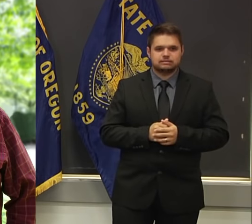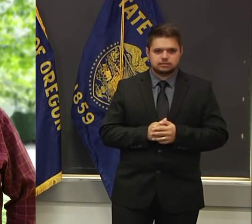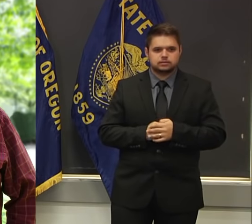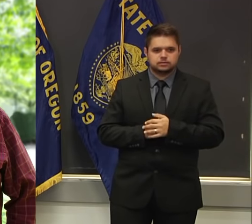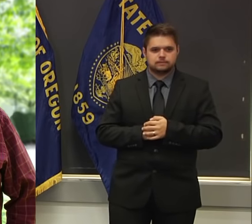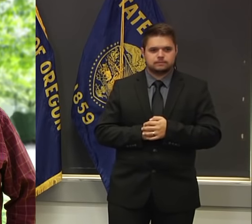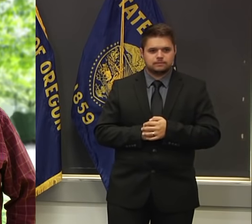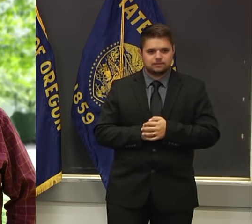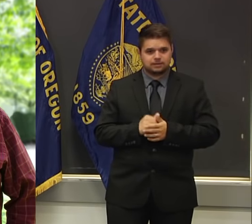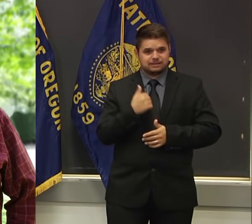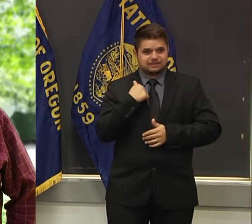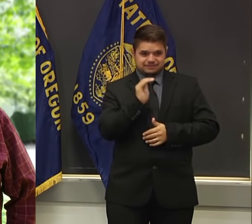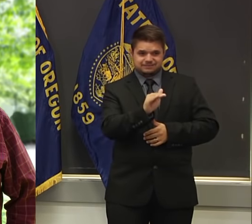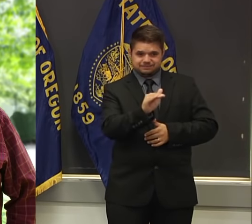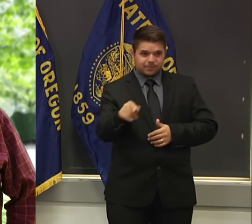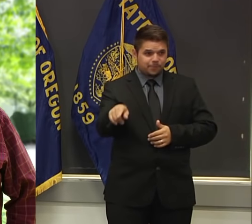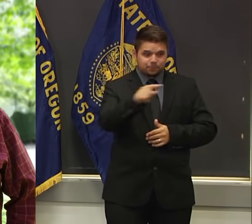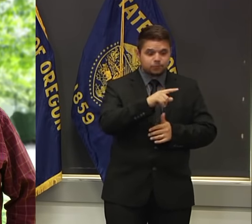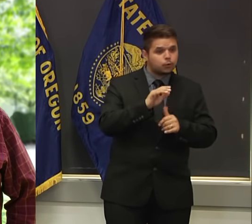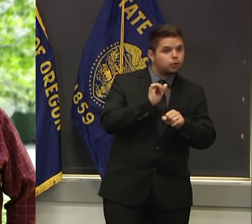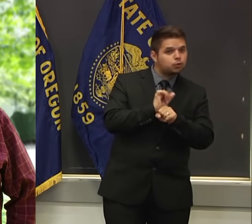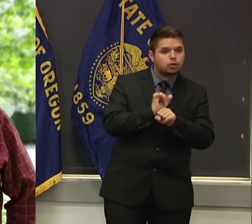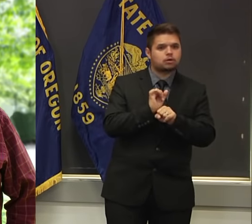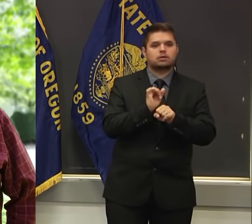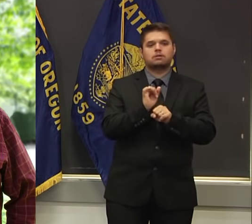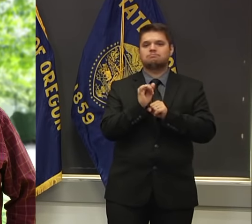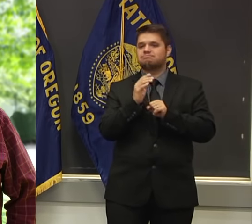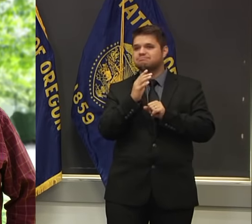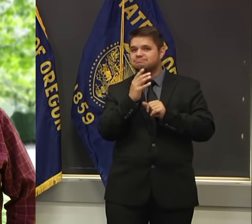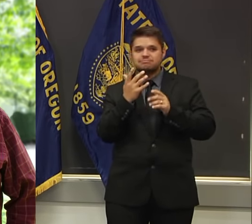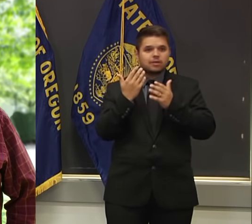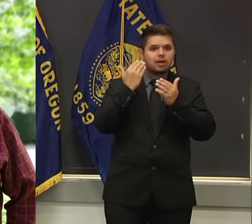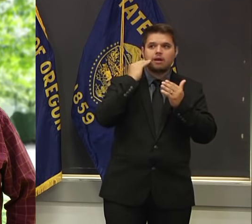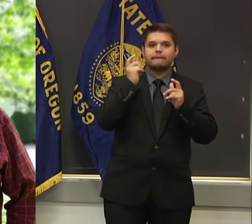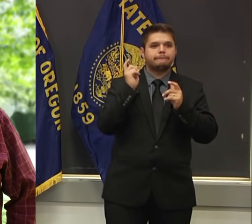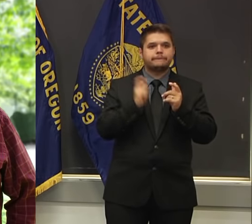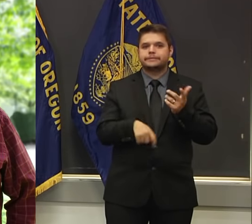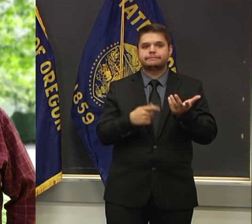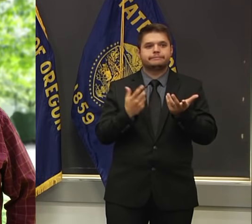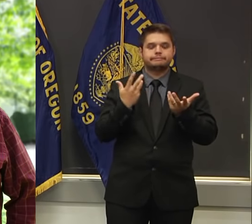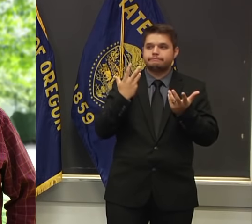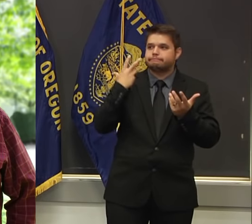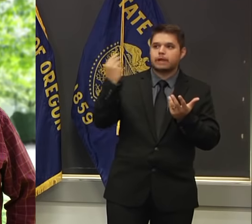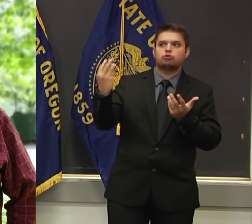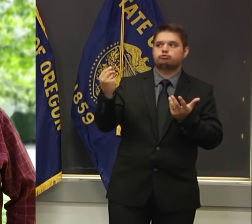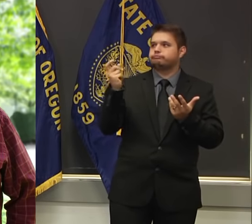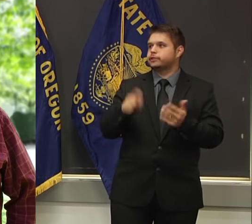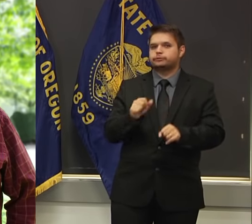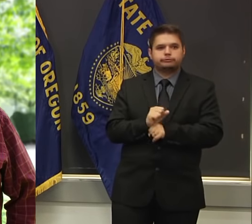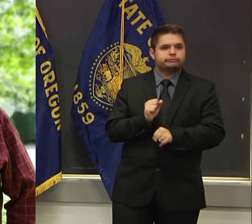with work that involves the entire work shift being outside without any relief.